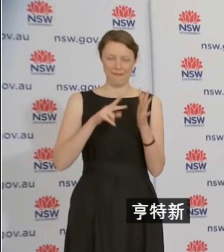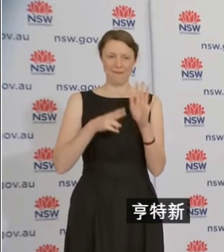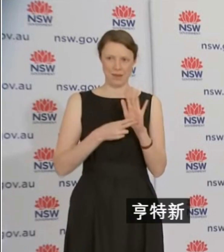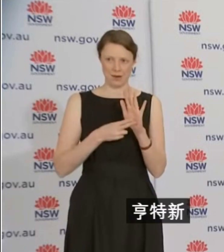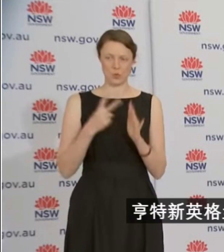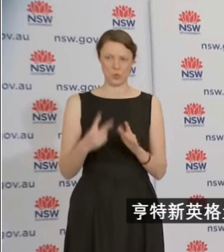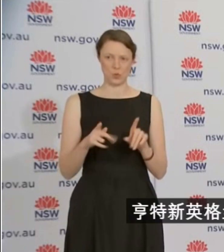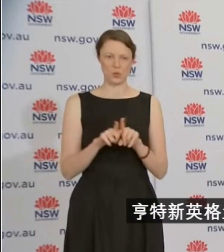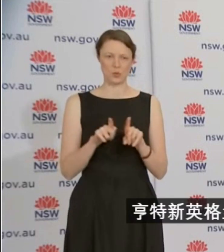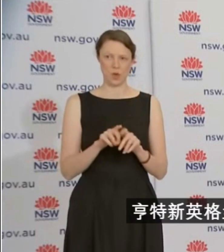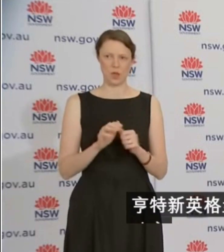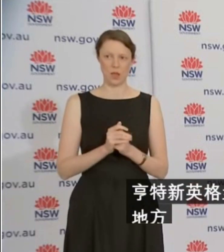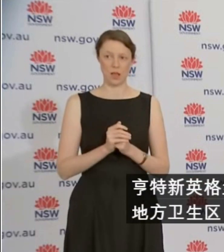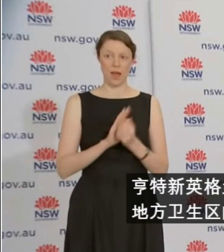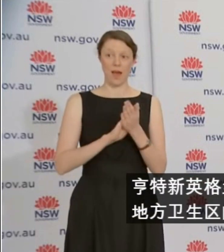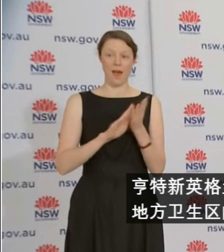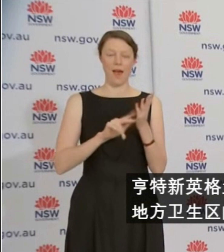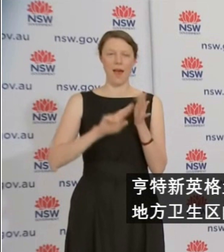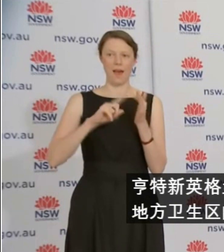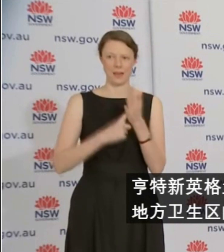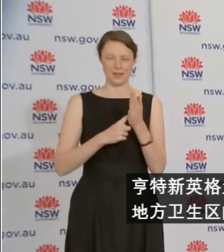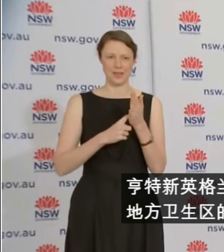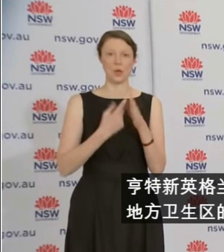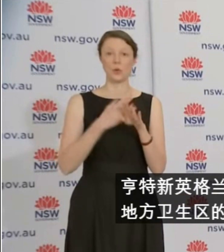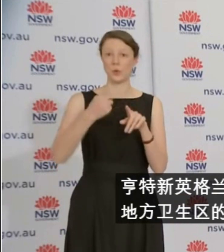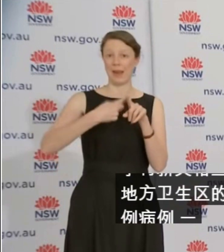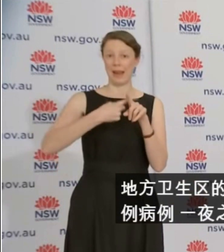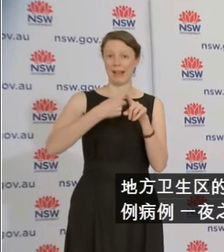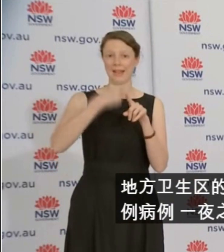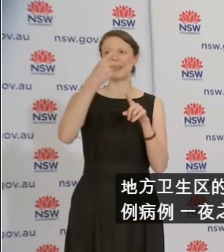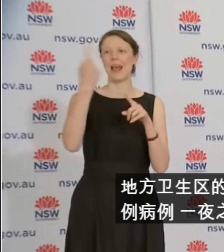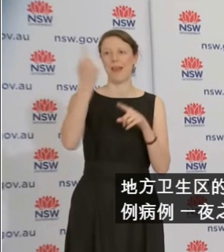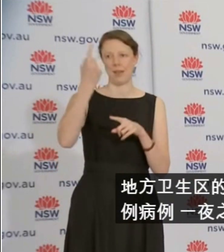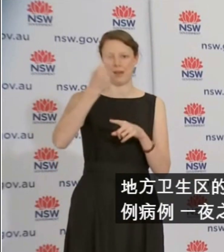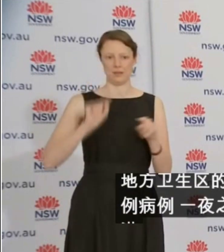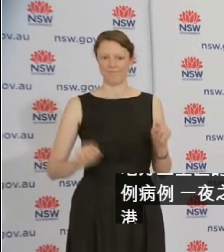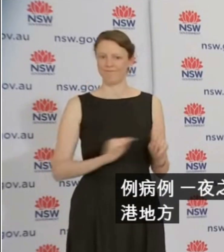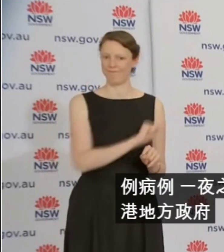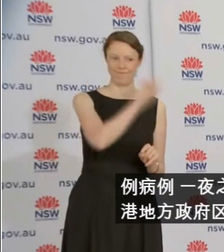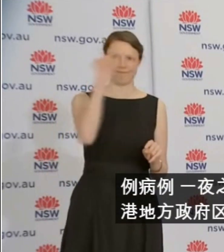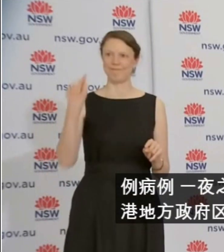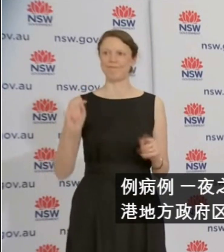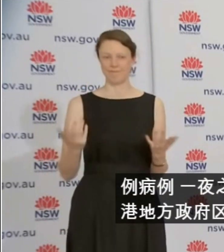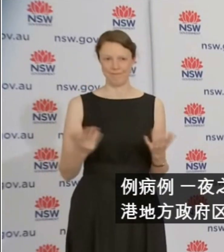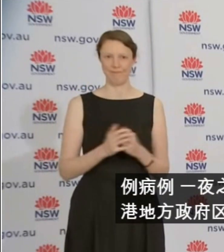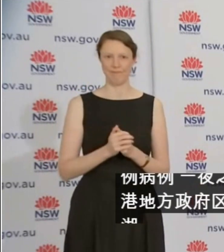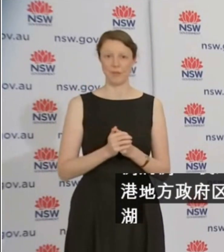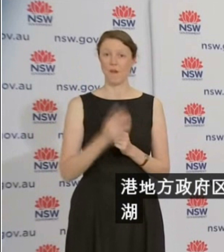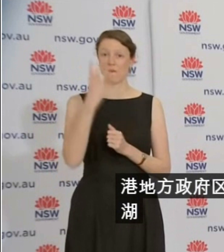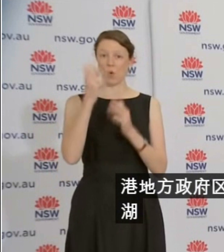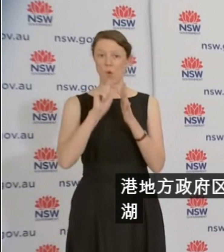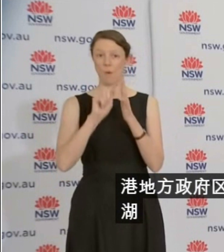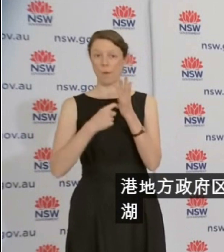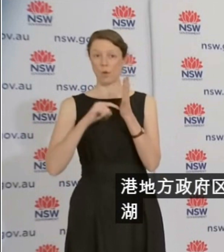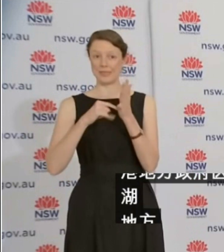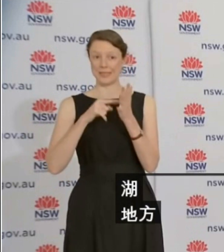the Hunter New England local health district, there were 11 new cases overnight. 4 in the Port Stephens local government